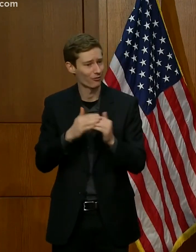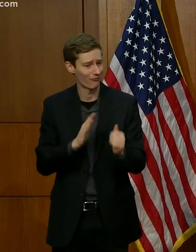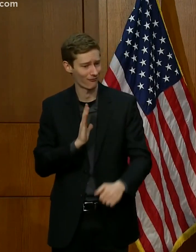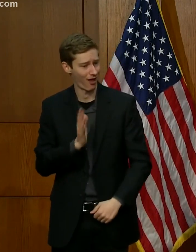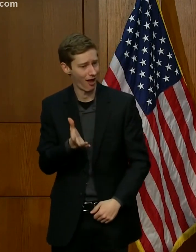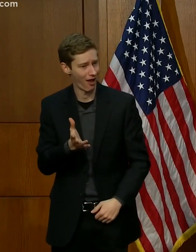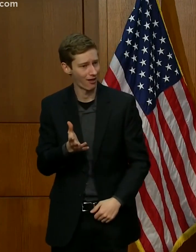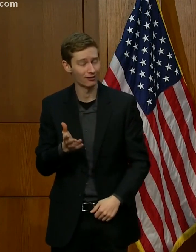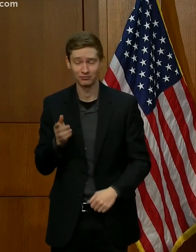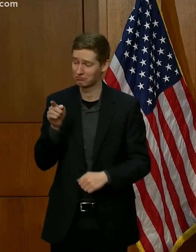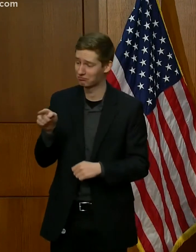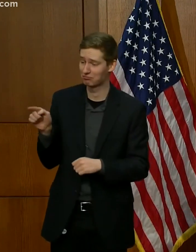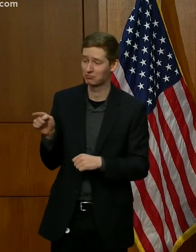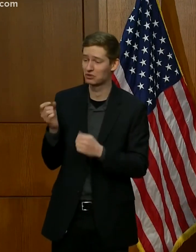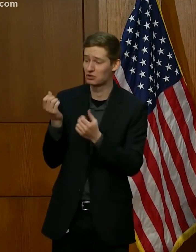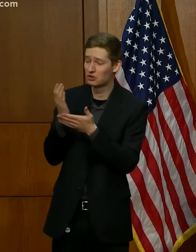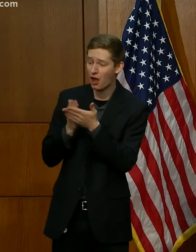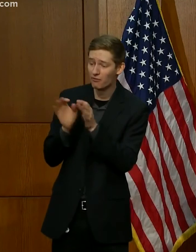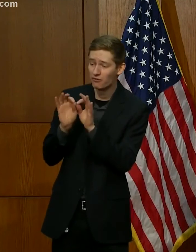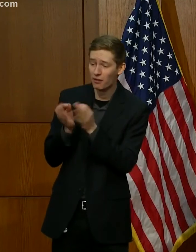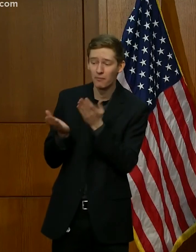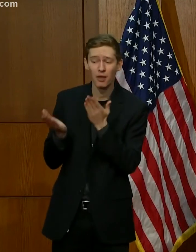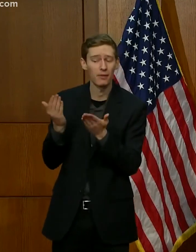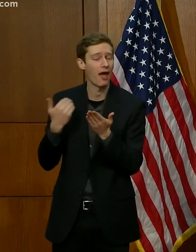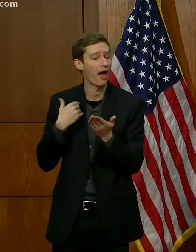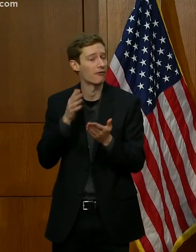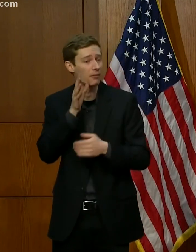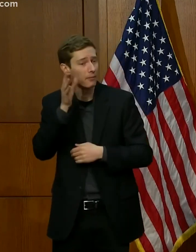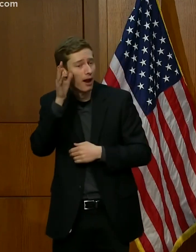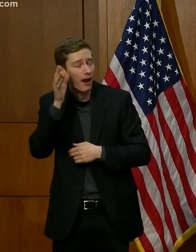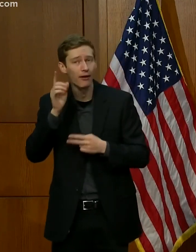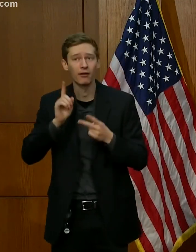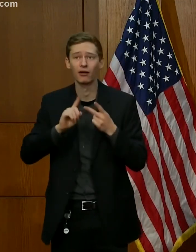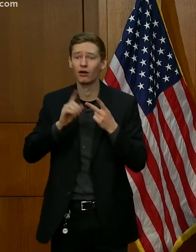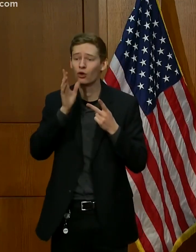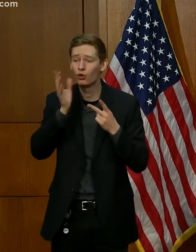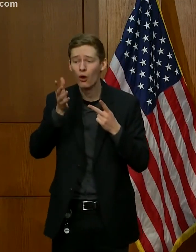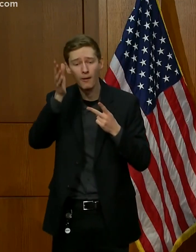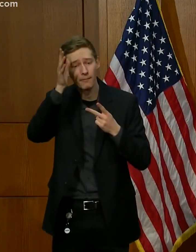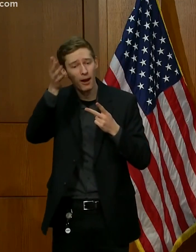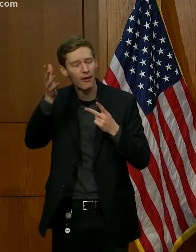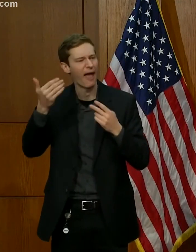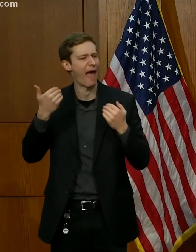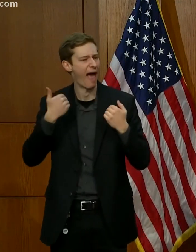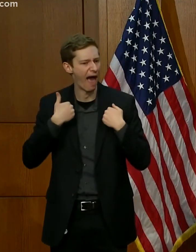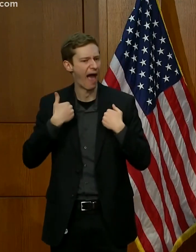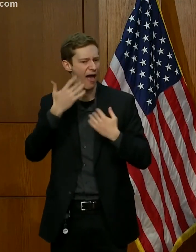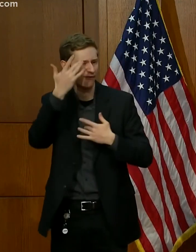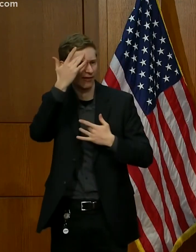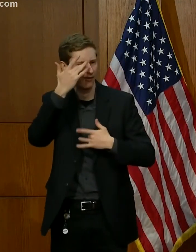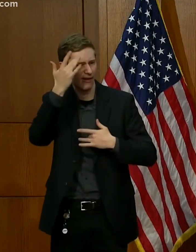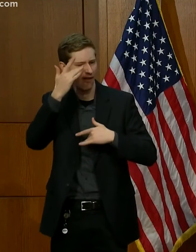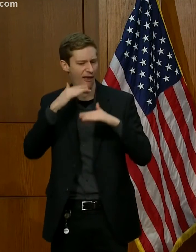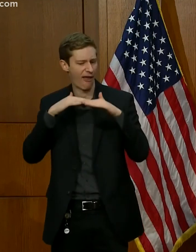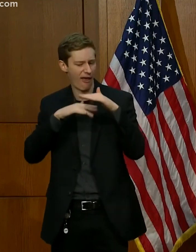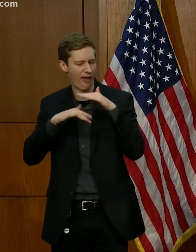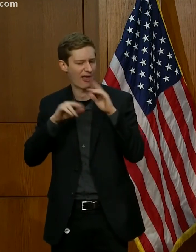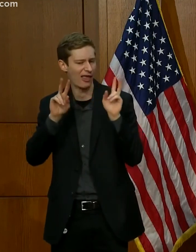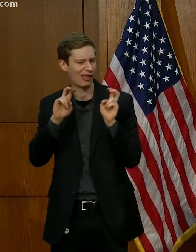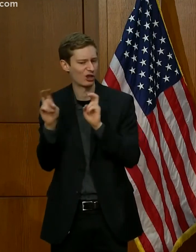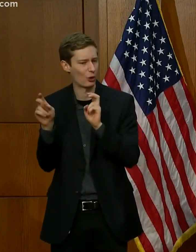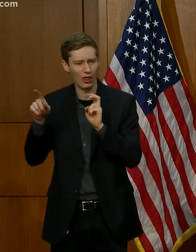may have individuals at home, maybe a parent, a grandparent, whoever, that has health care issues. They may not have had the opportunity to get vaccinated